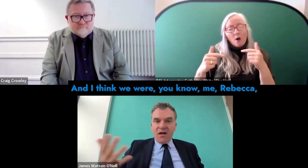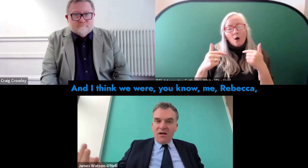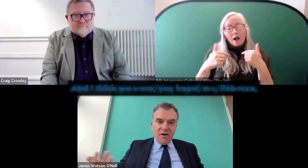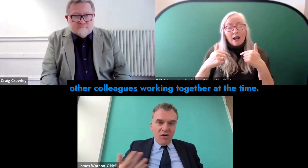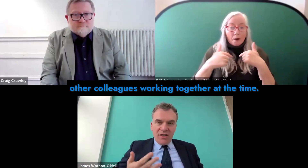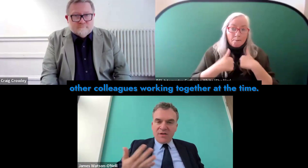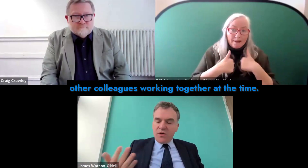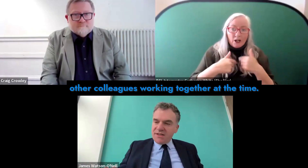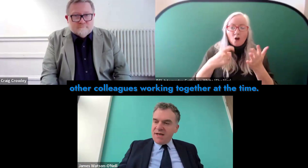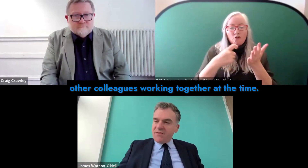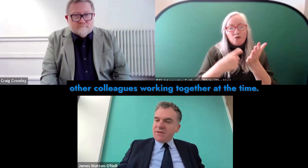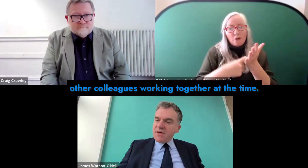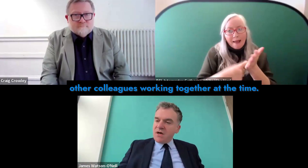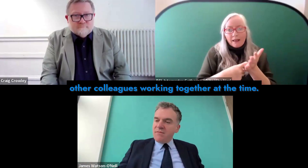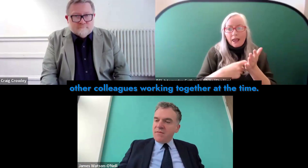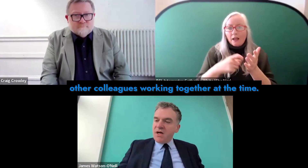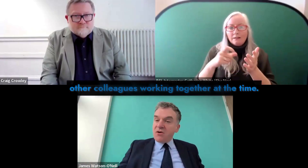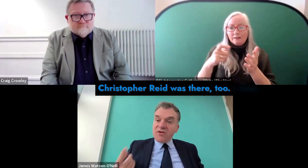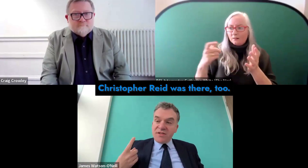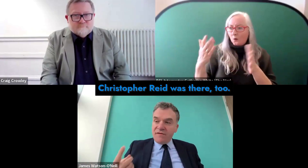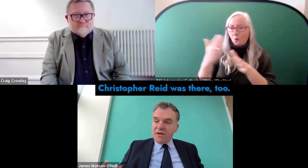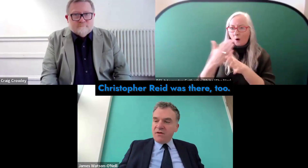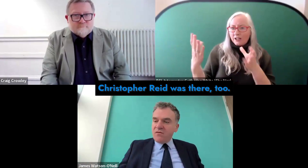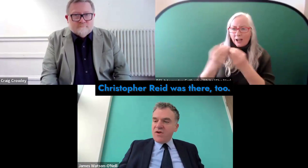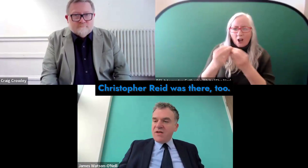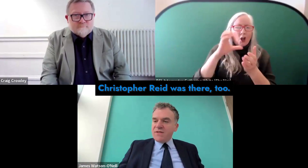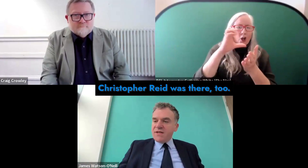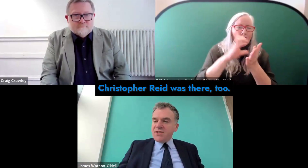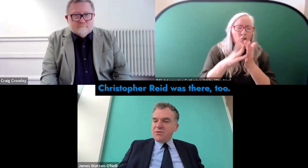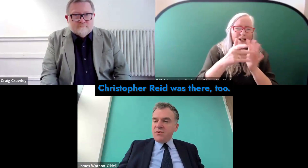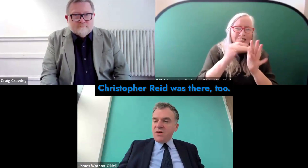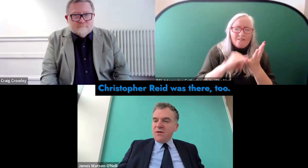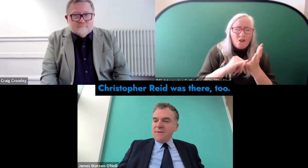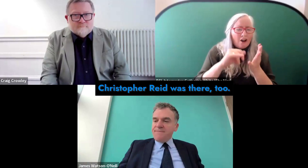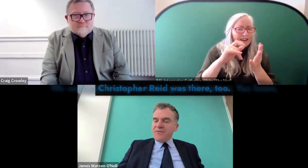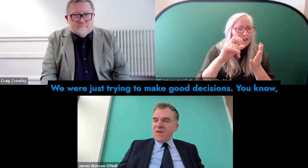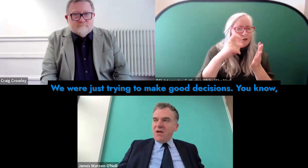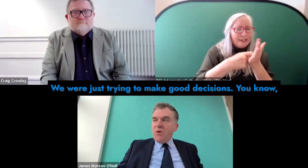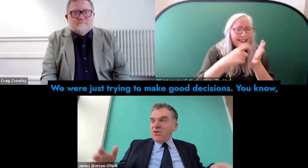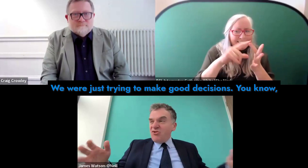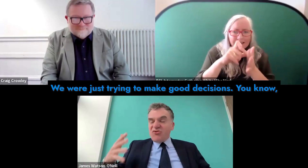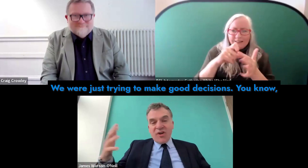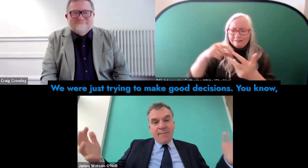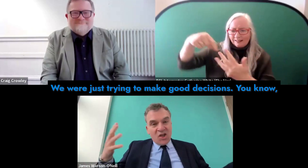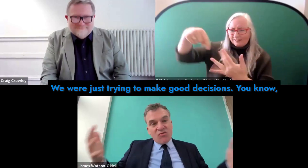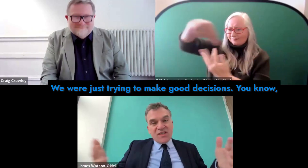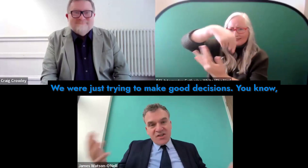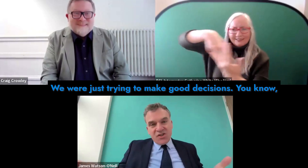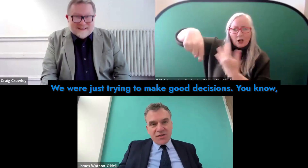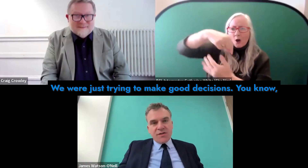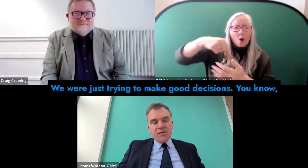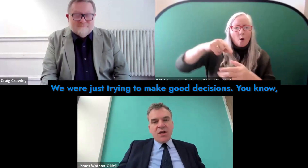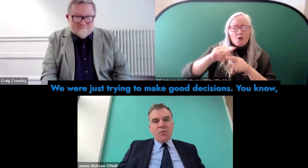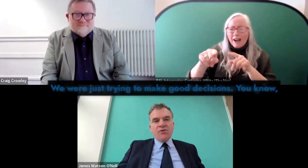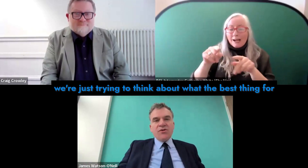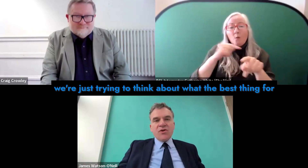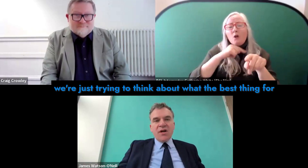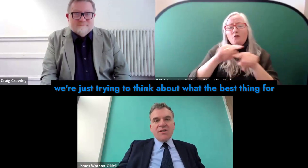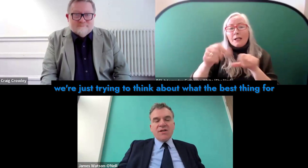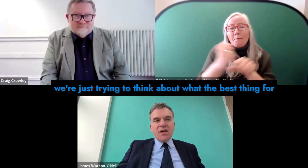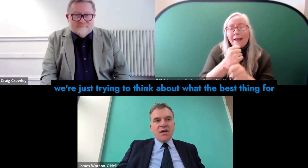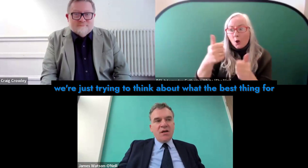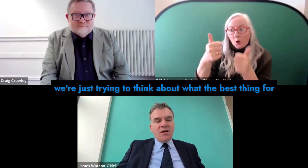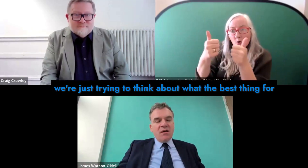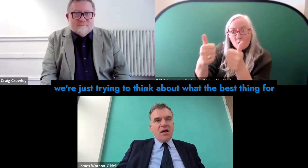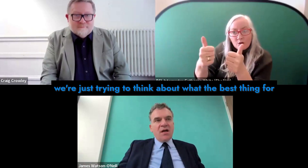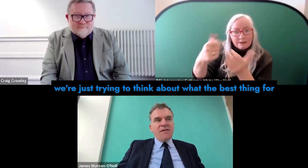me, Rebecca, other colleagues working together at the time, Christopher Reed was there too. We were just trying to make good decisions, we're just